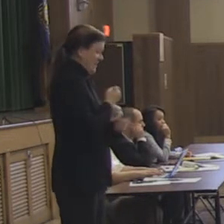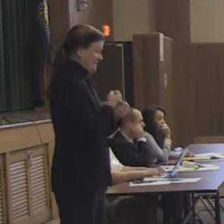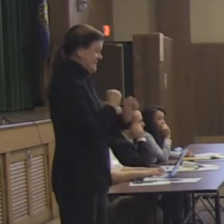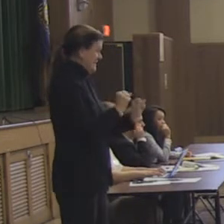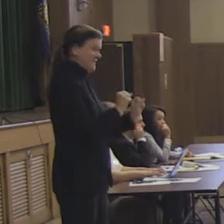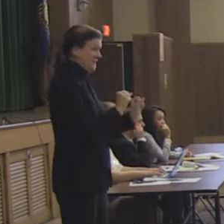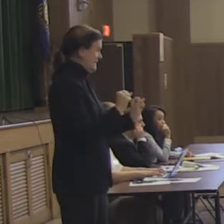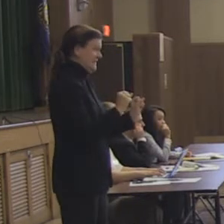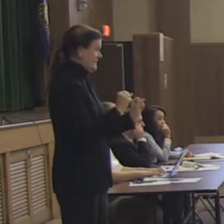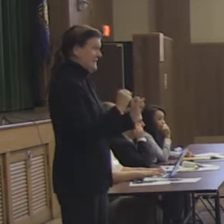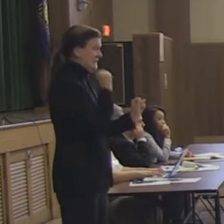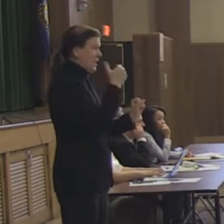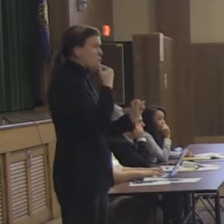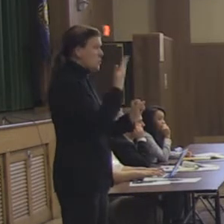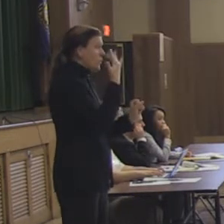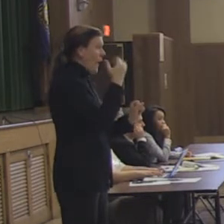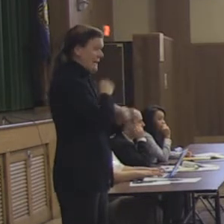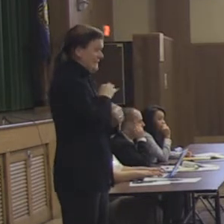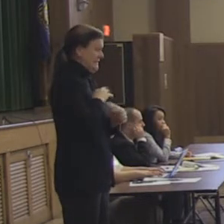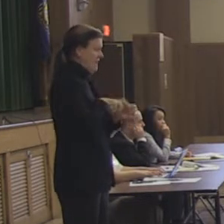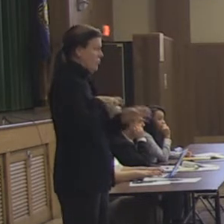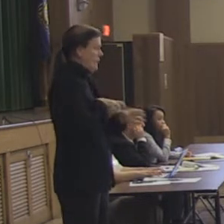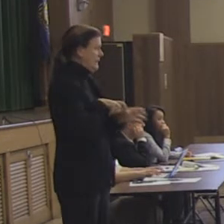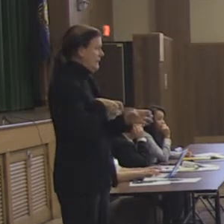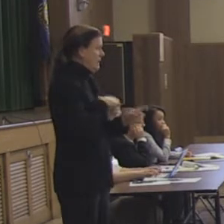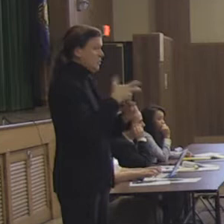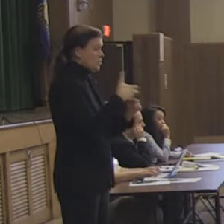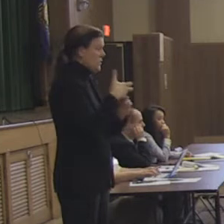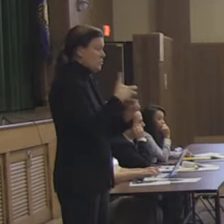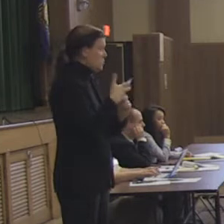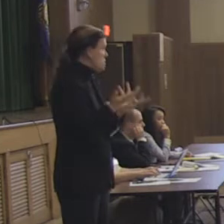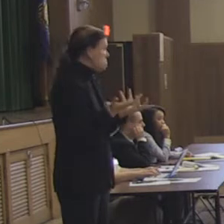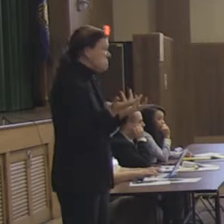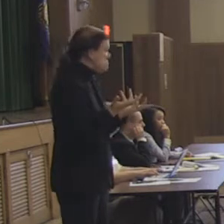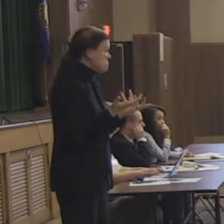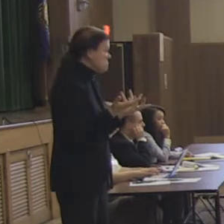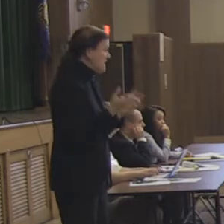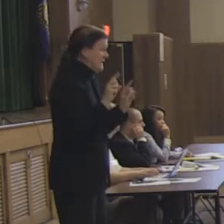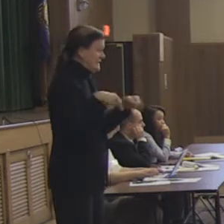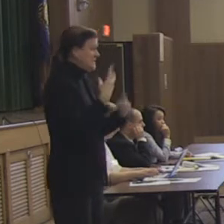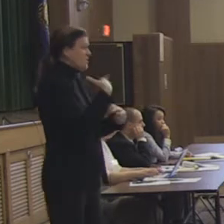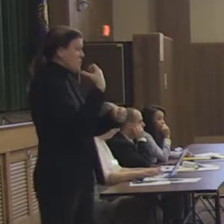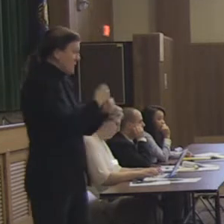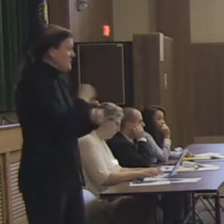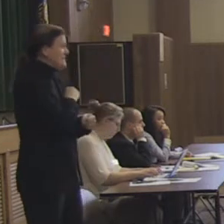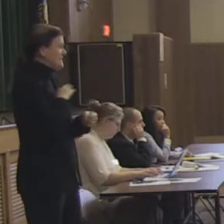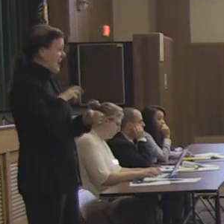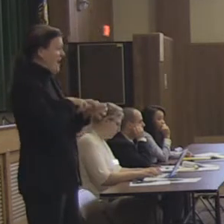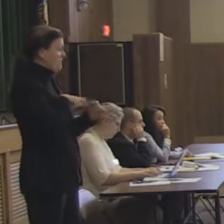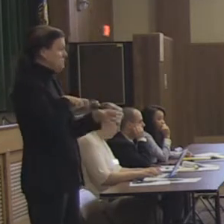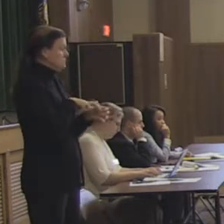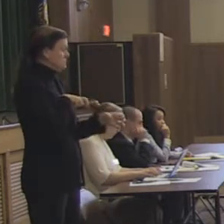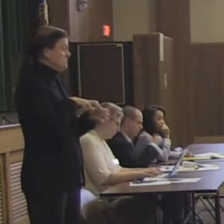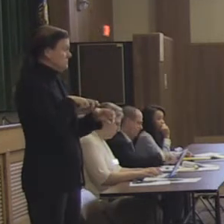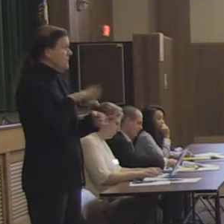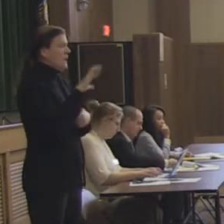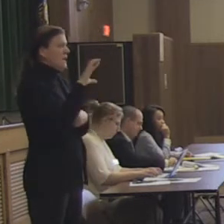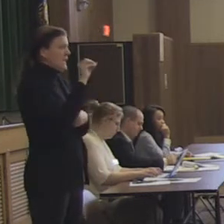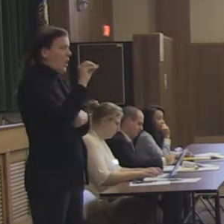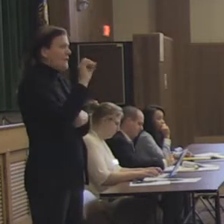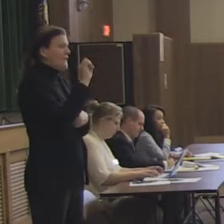to recruit and retain staff. The flight of staff started 3 years ago when the county executive and Hector